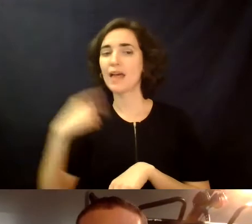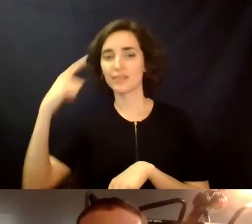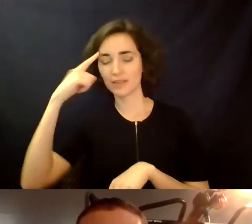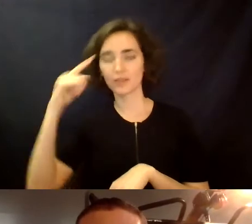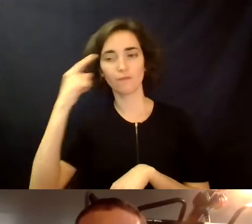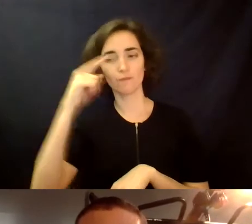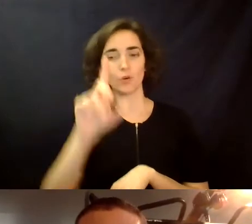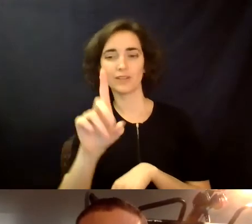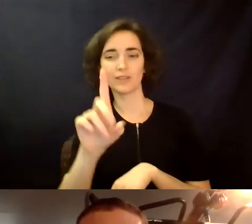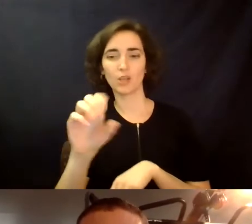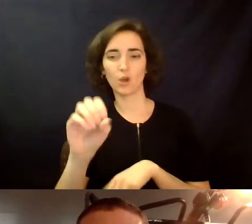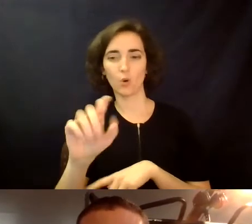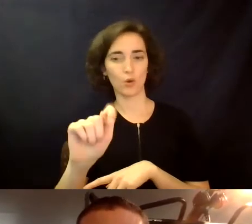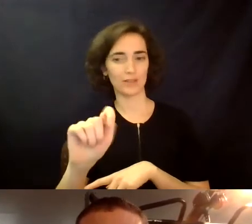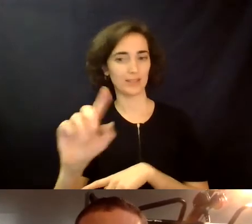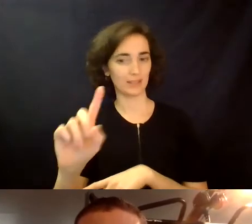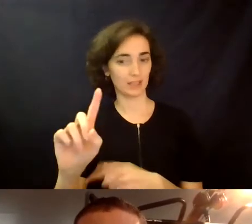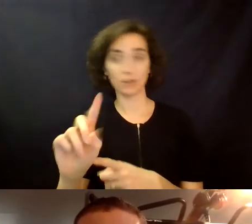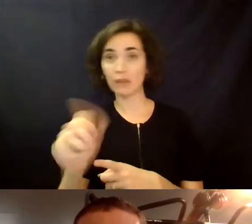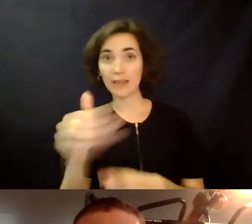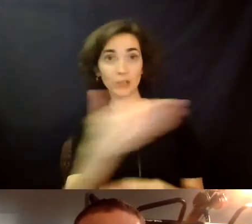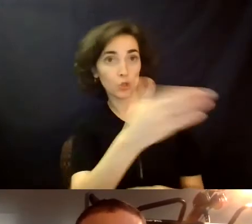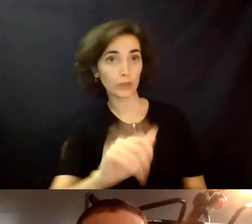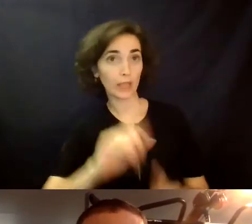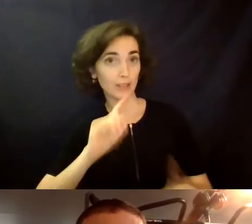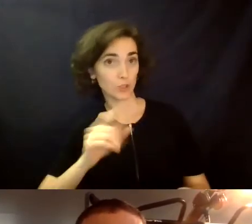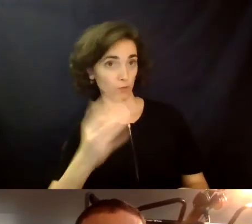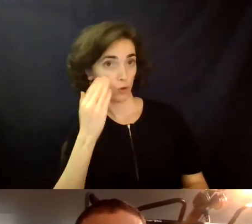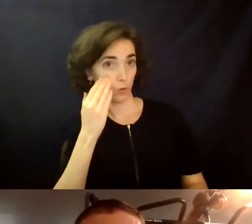DOTD, and anyone is at liberty to answer who knows the answer.